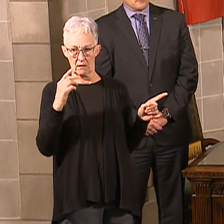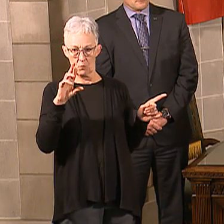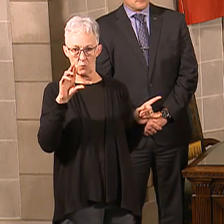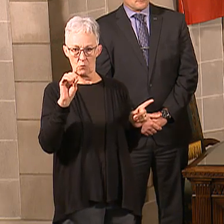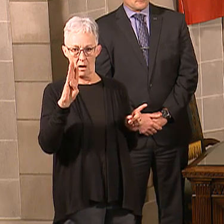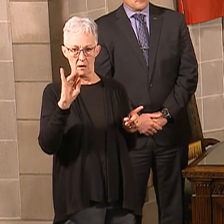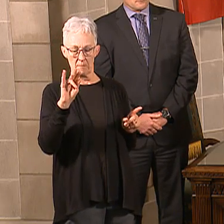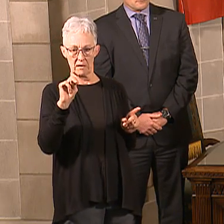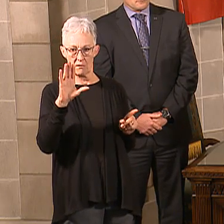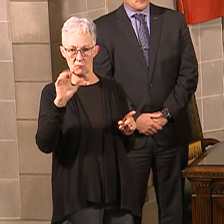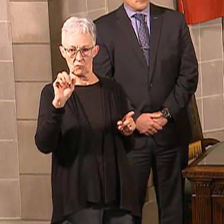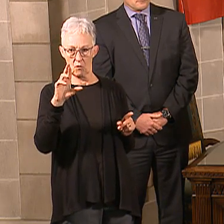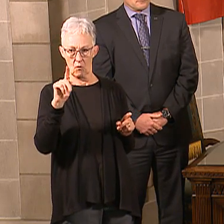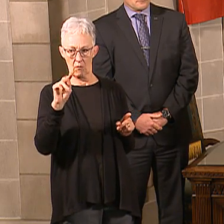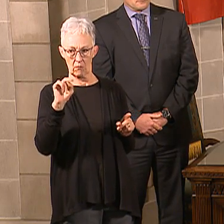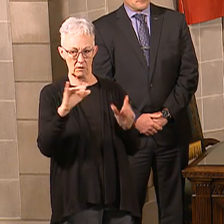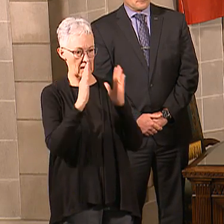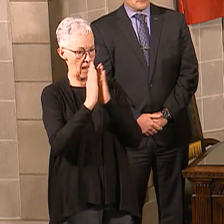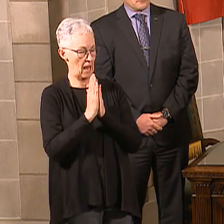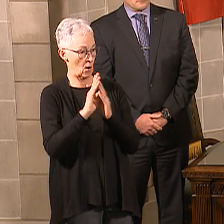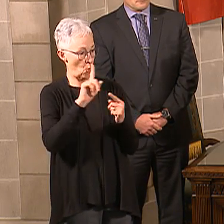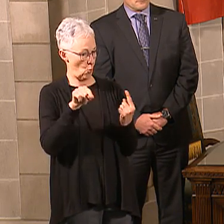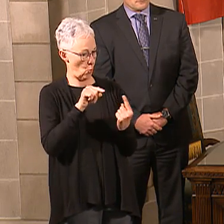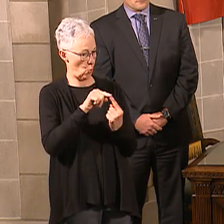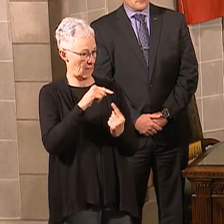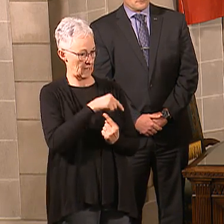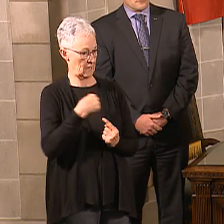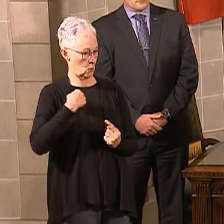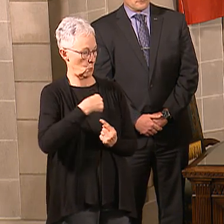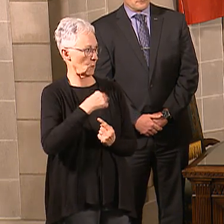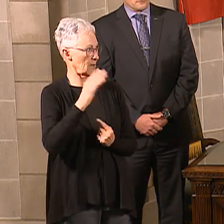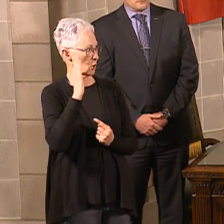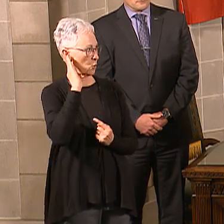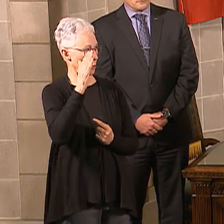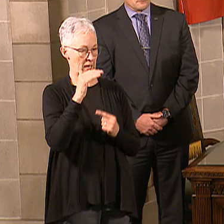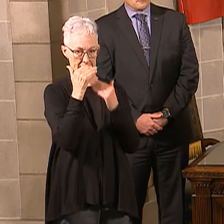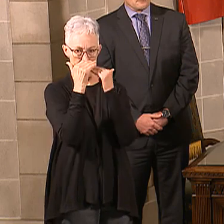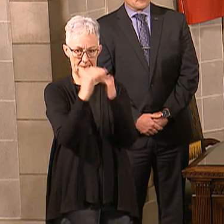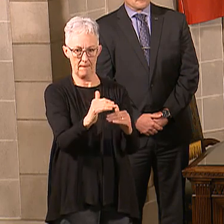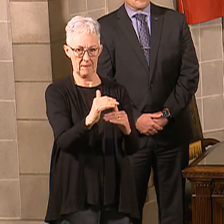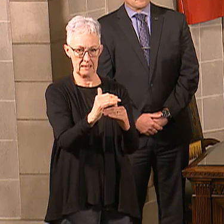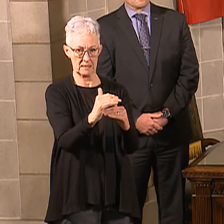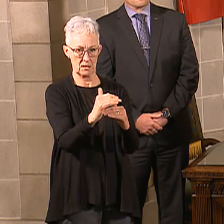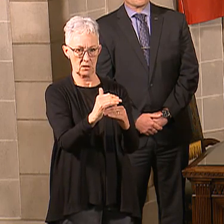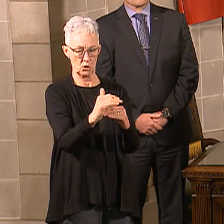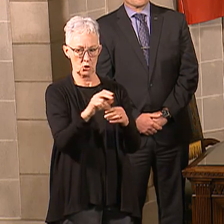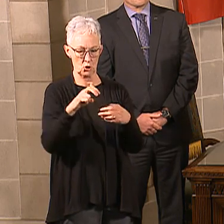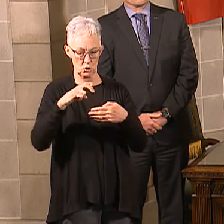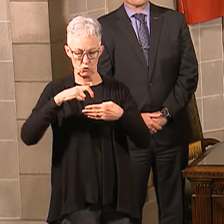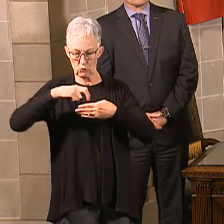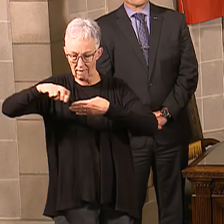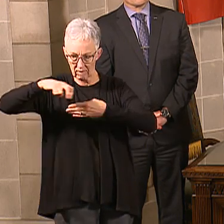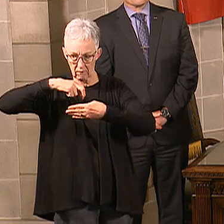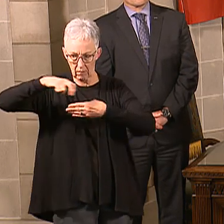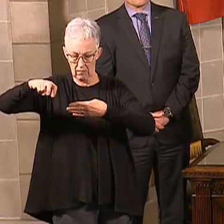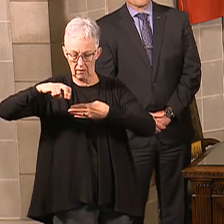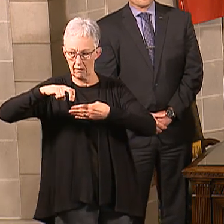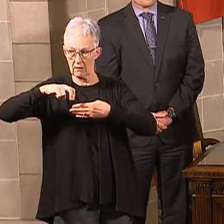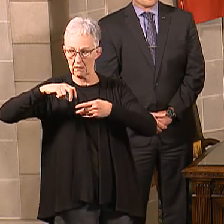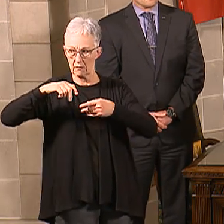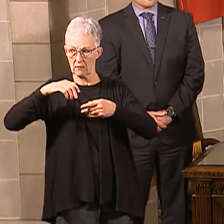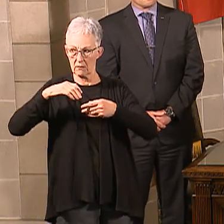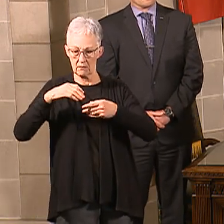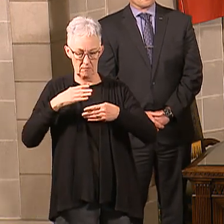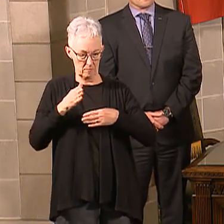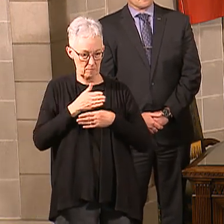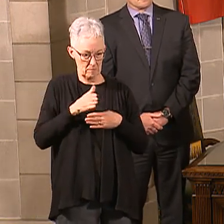limit travel to and from Nebraska. There's this thing in the Constitution called the Interstate Commerce Clause or whatever. We can't actually limit travel from other states. It's